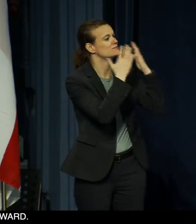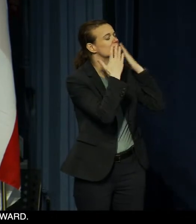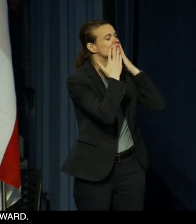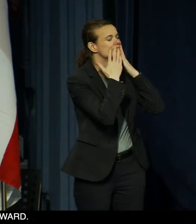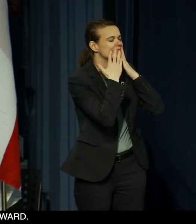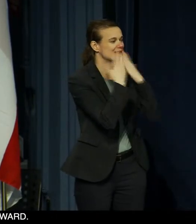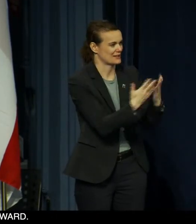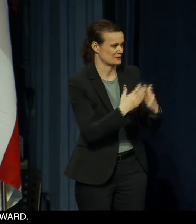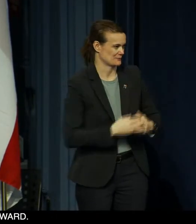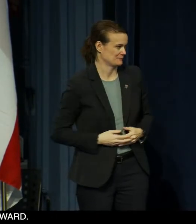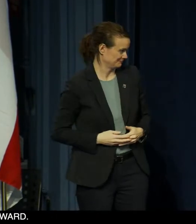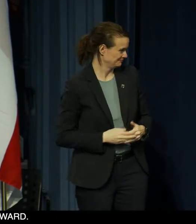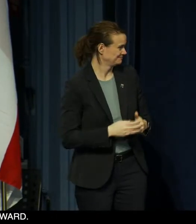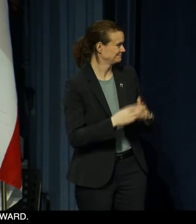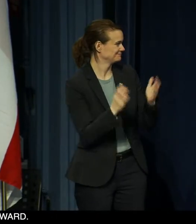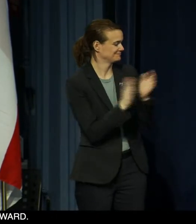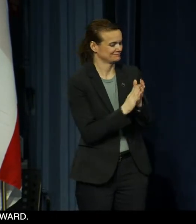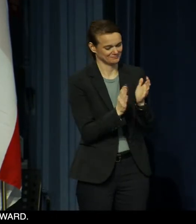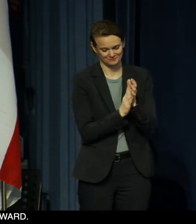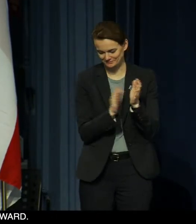very, very much. Well done.